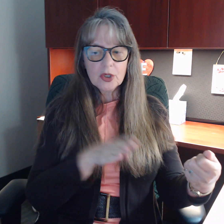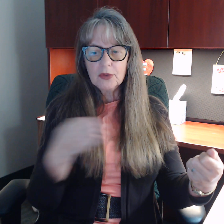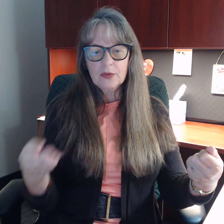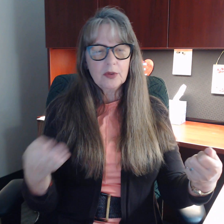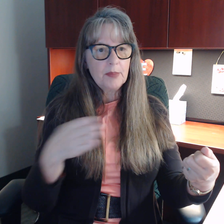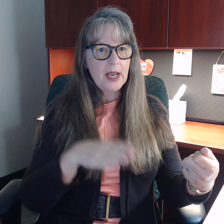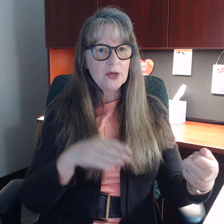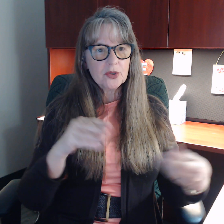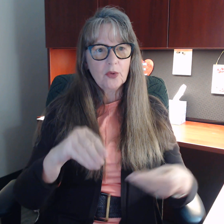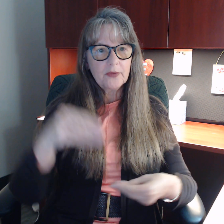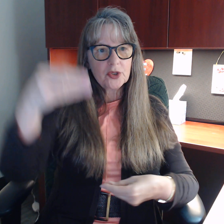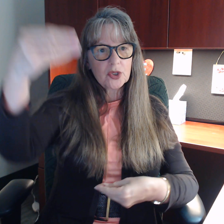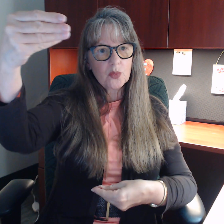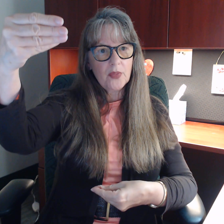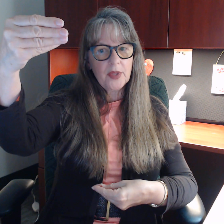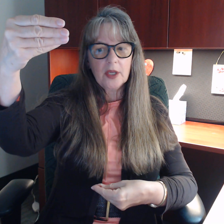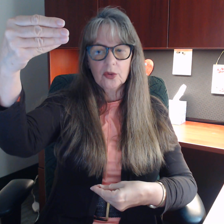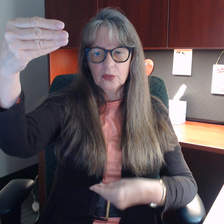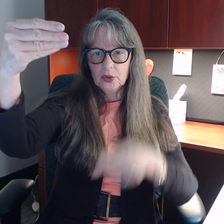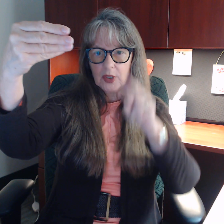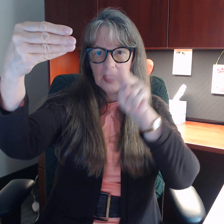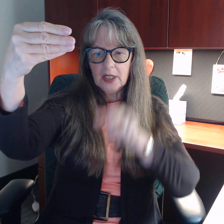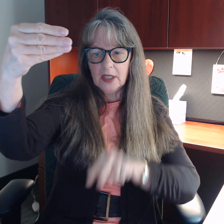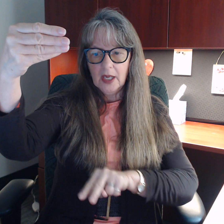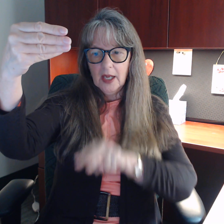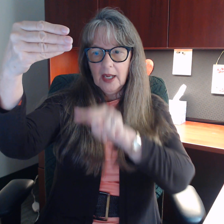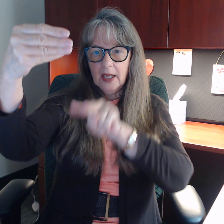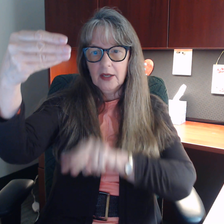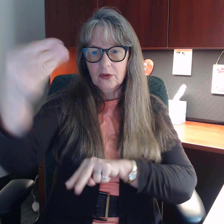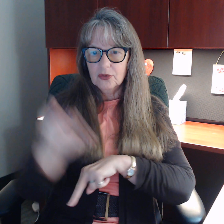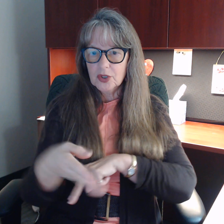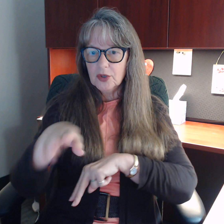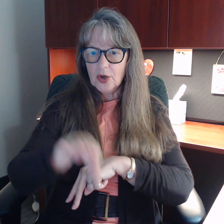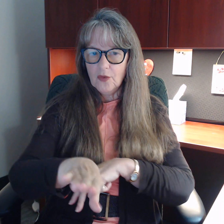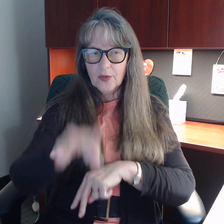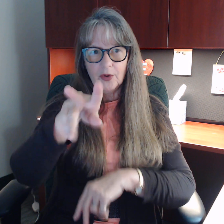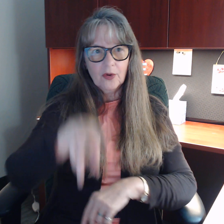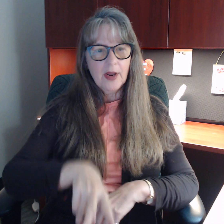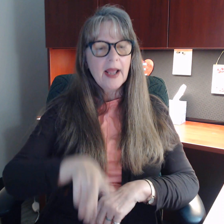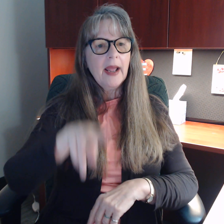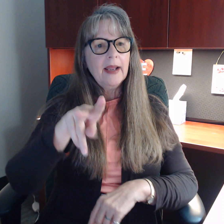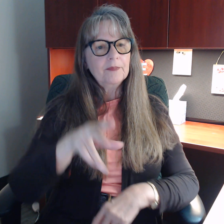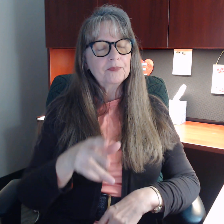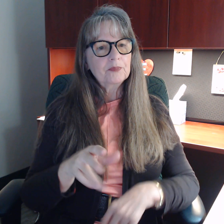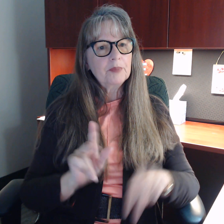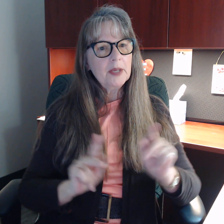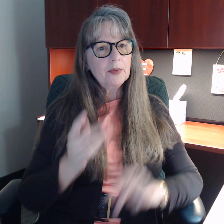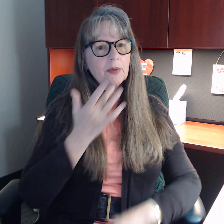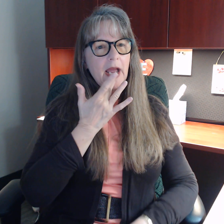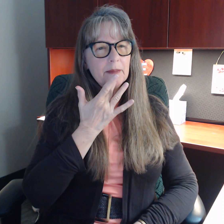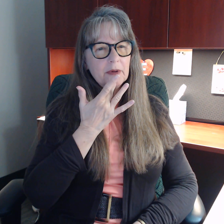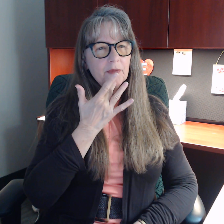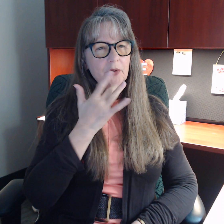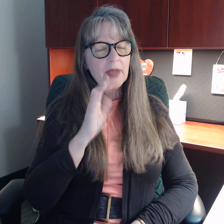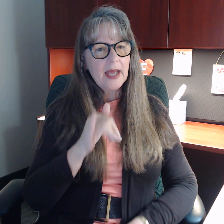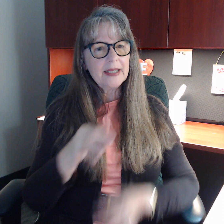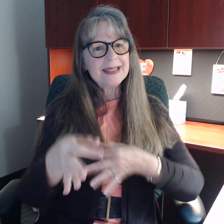the pages, or if it's just one thing and you're looking and you turn it over, and people kind of prefer that